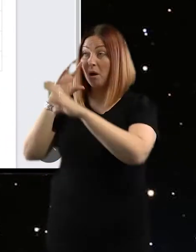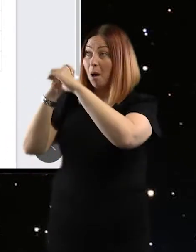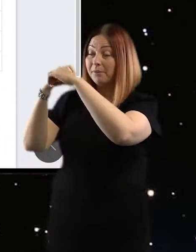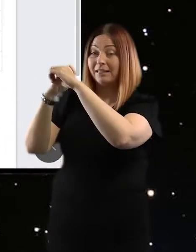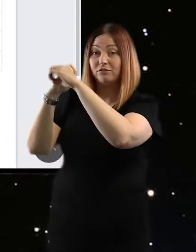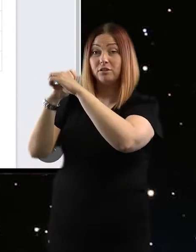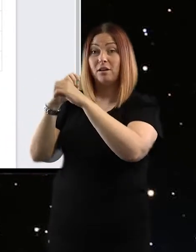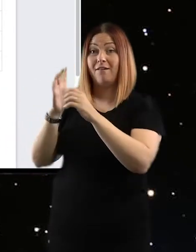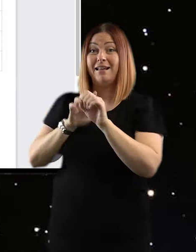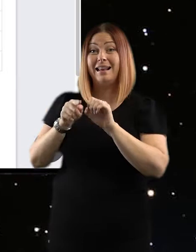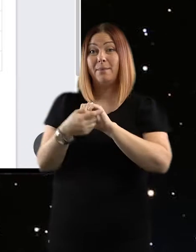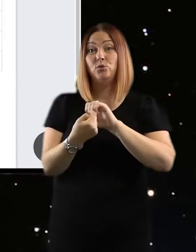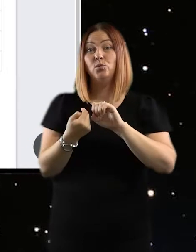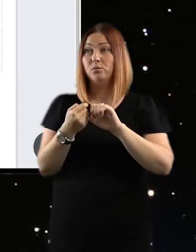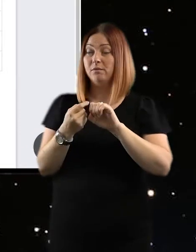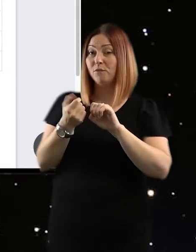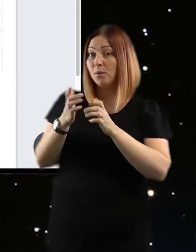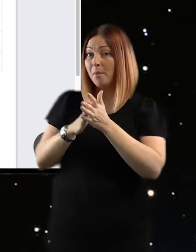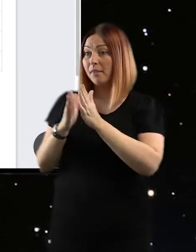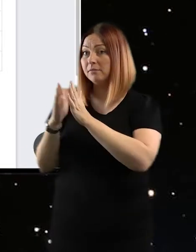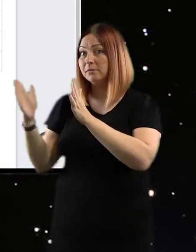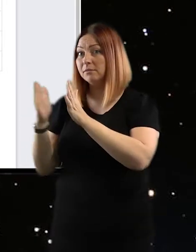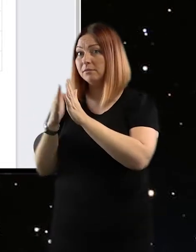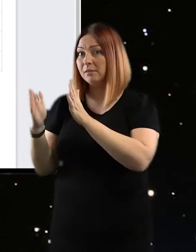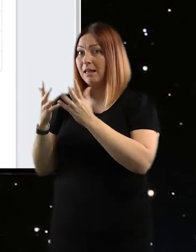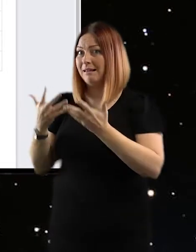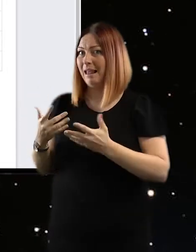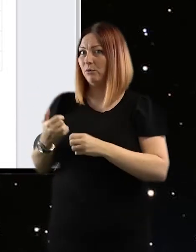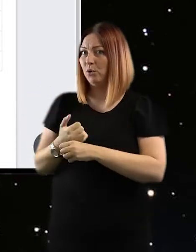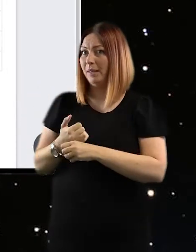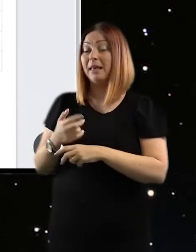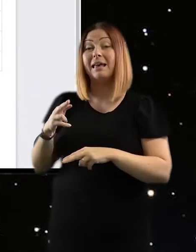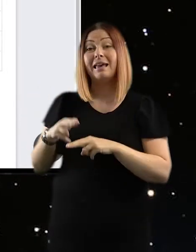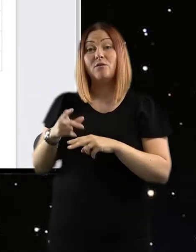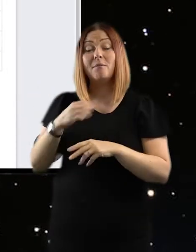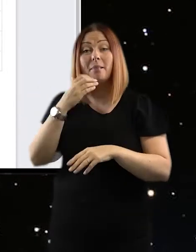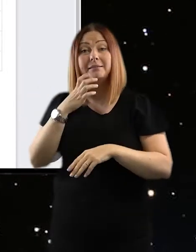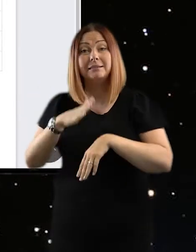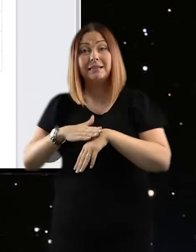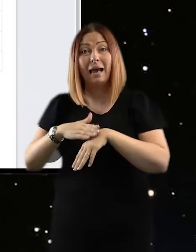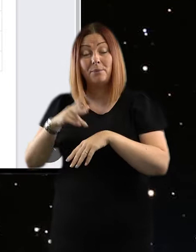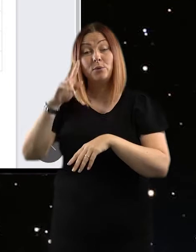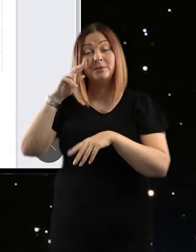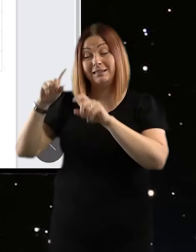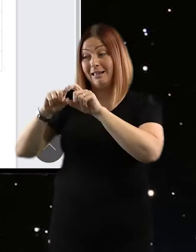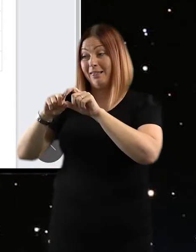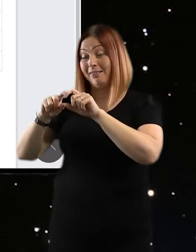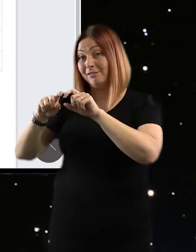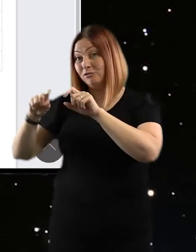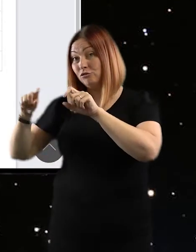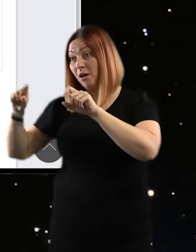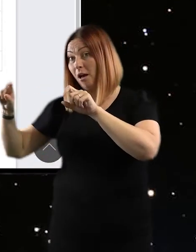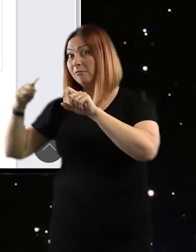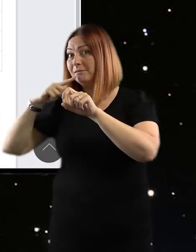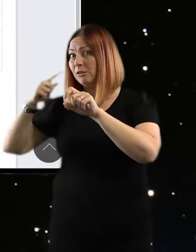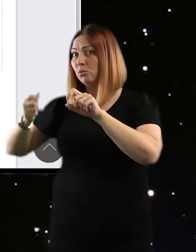is really the time to do it. If we've got a bit longer to play with, as you can see, the chart corresponds to a sort of very good to excellent